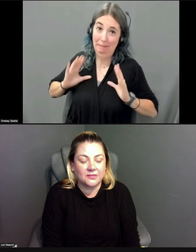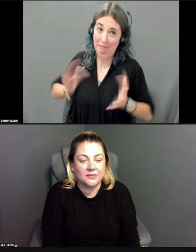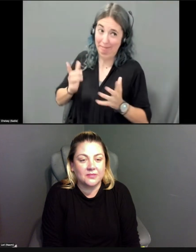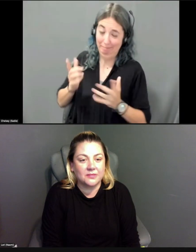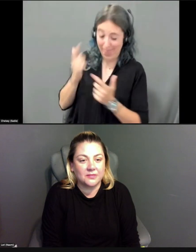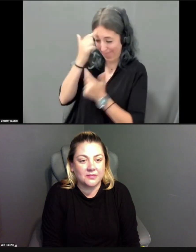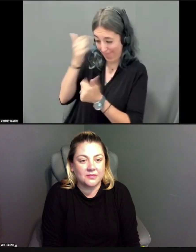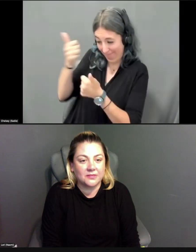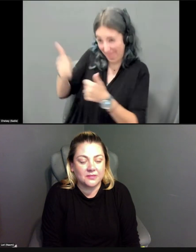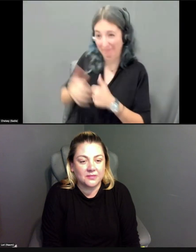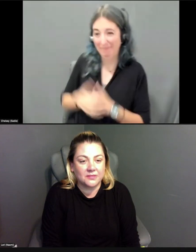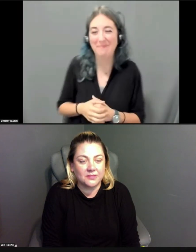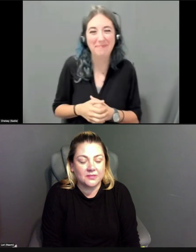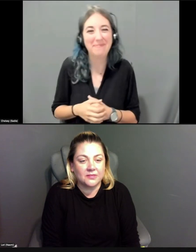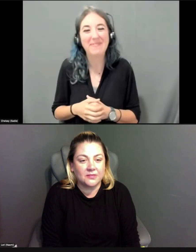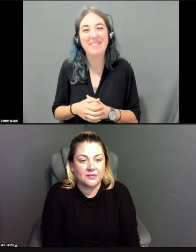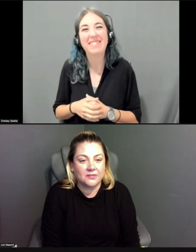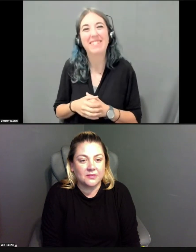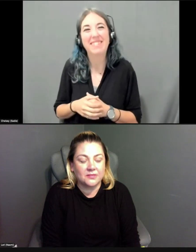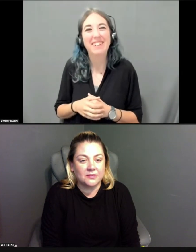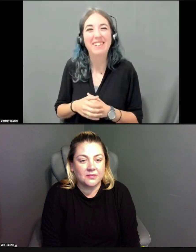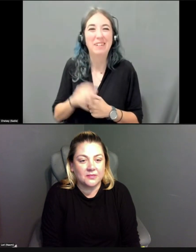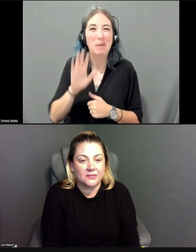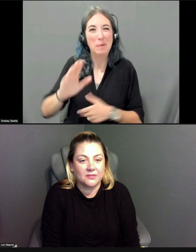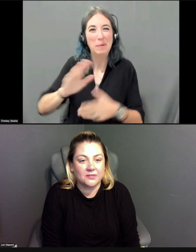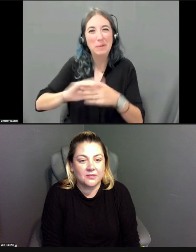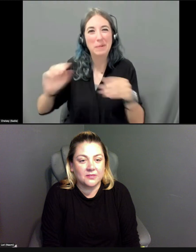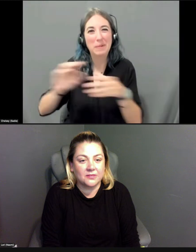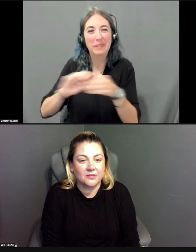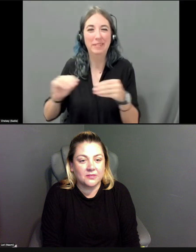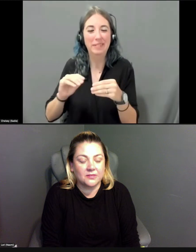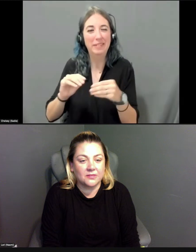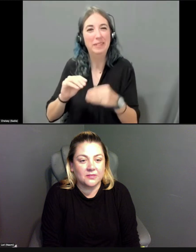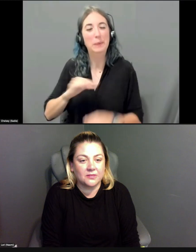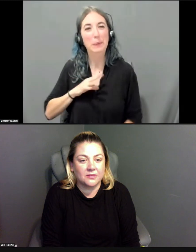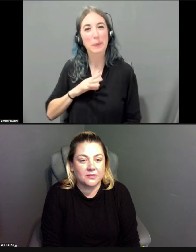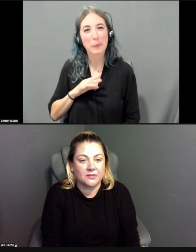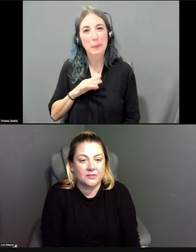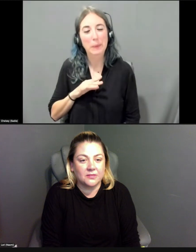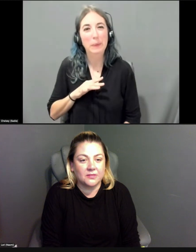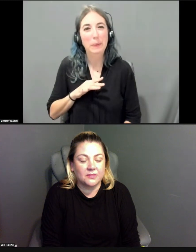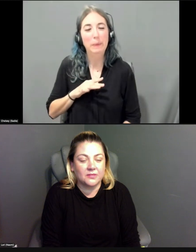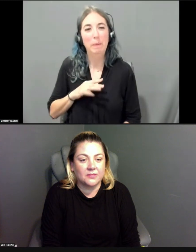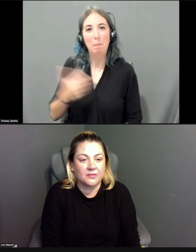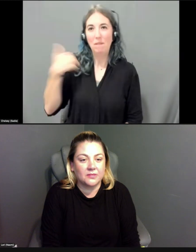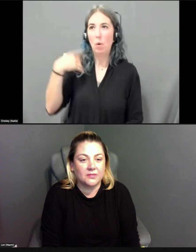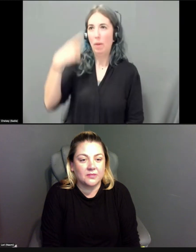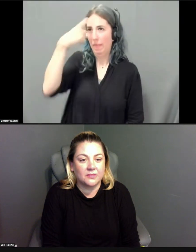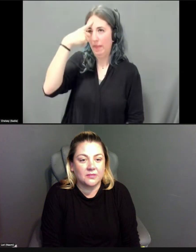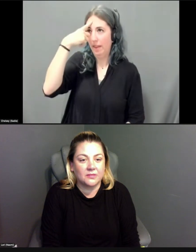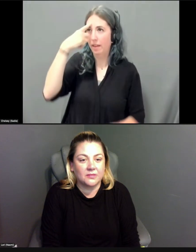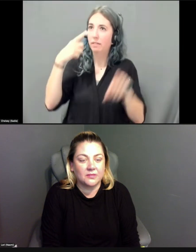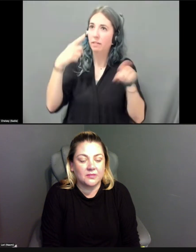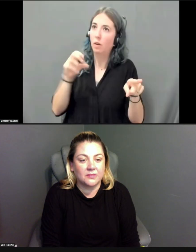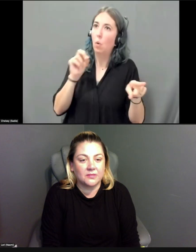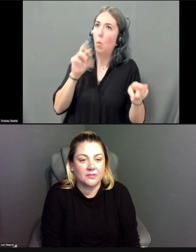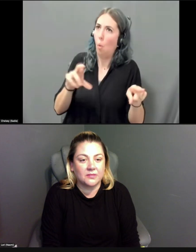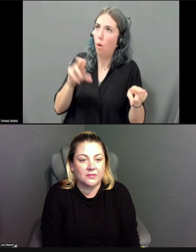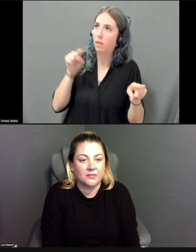that story and the idea of the shift from this binary and linear way of thinking